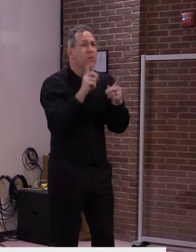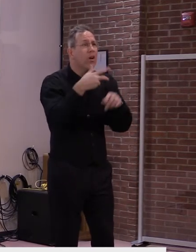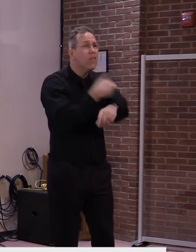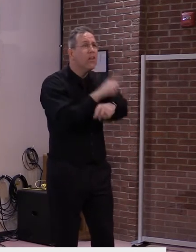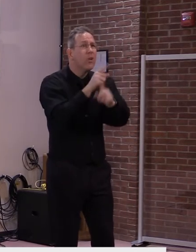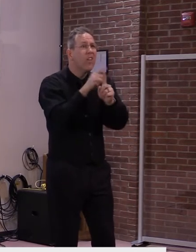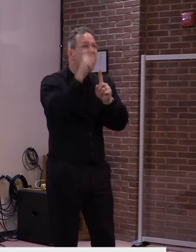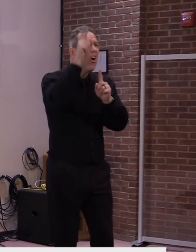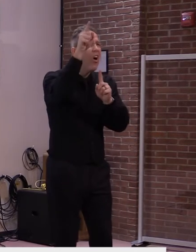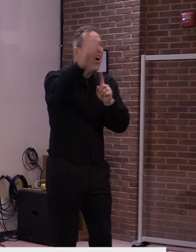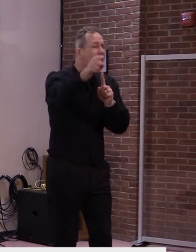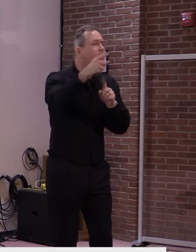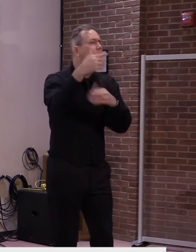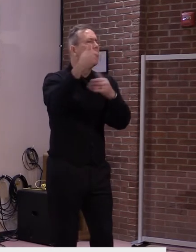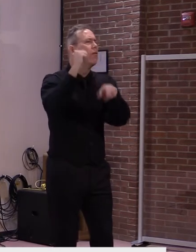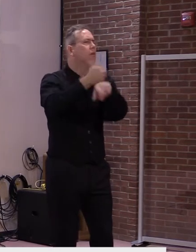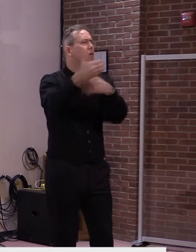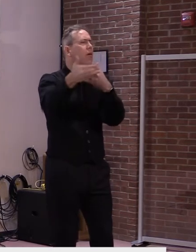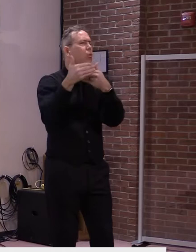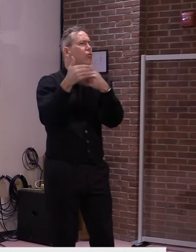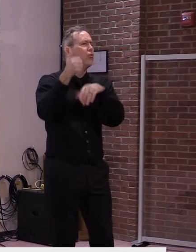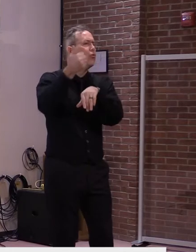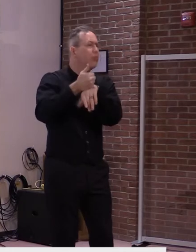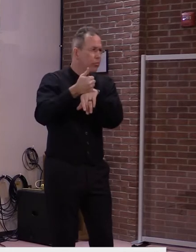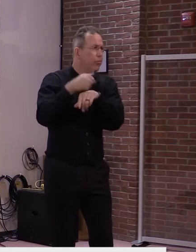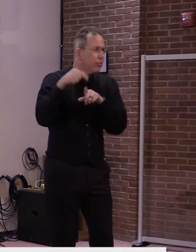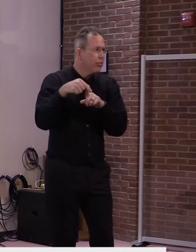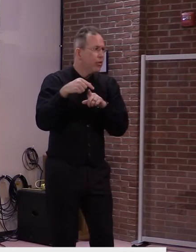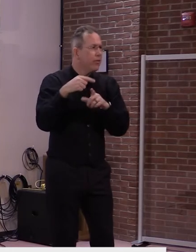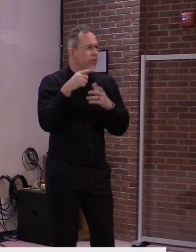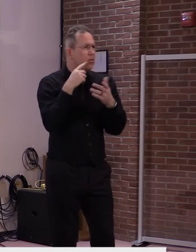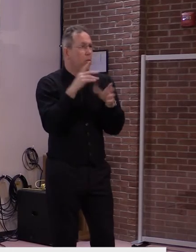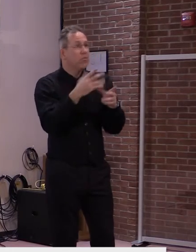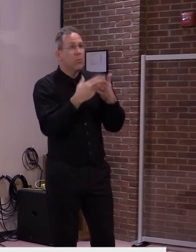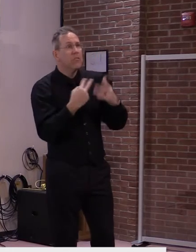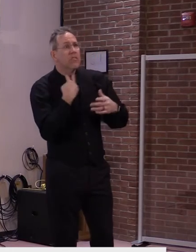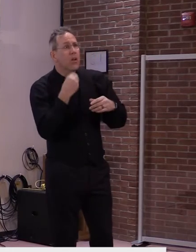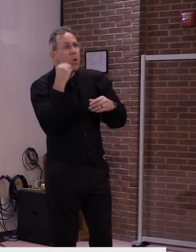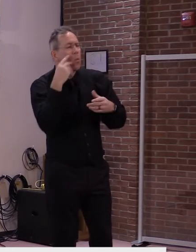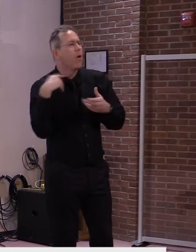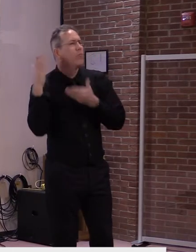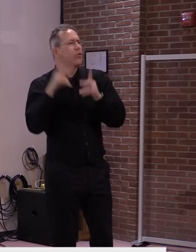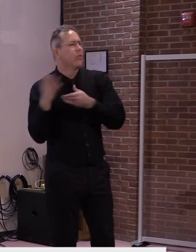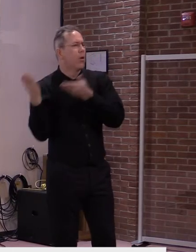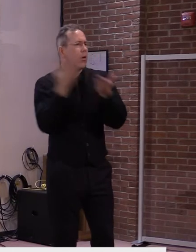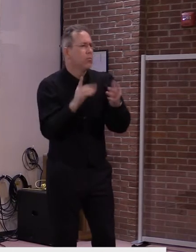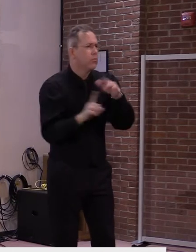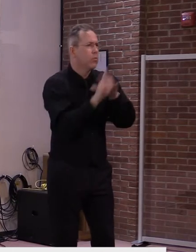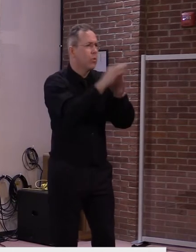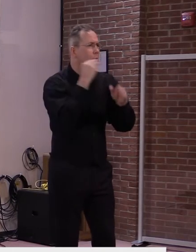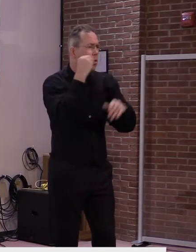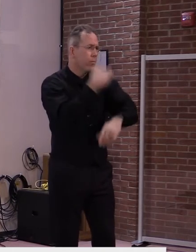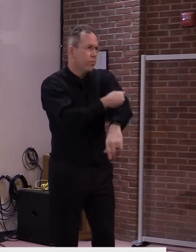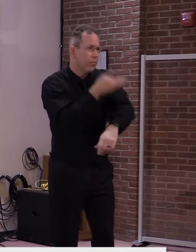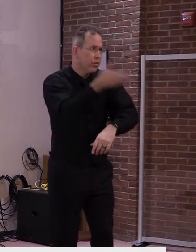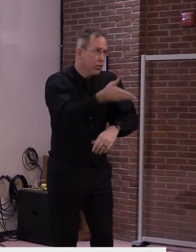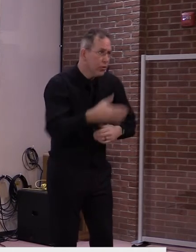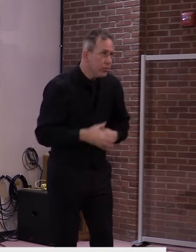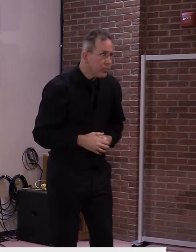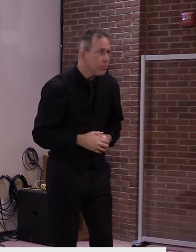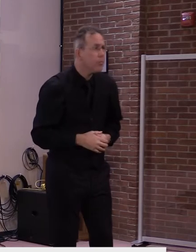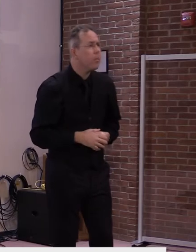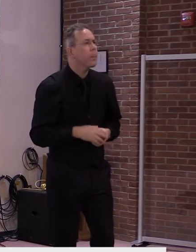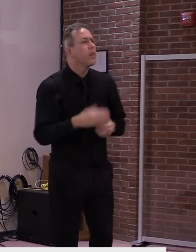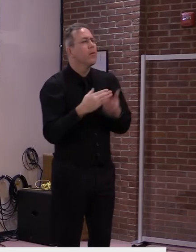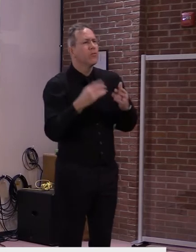and the homebound, and continue to allocate vaccines to Group 1A healthcare workers. We will also